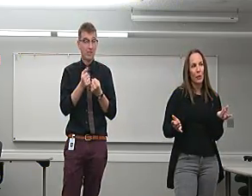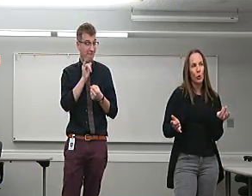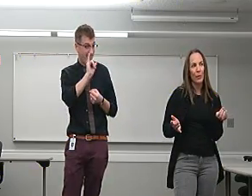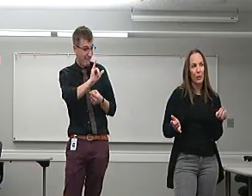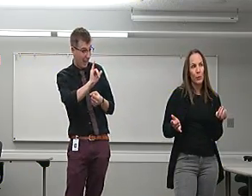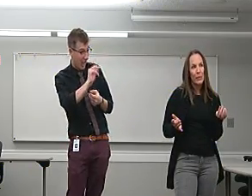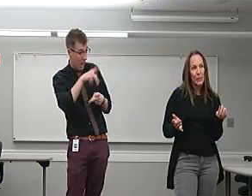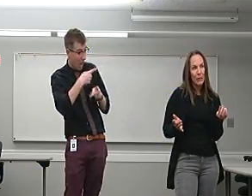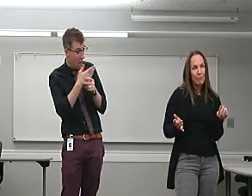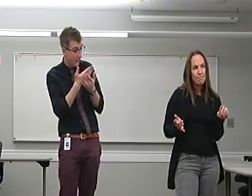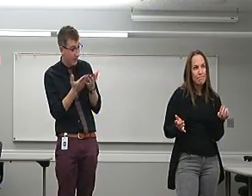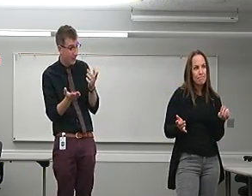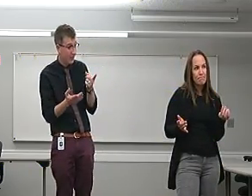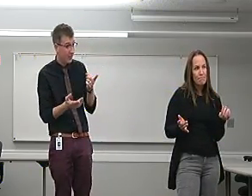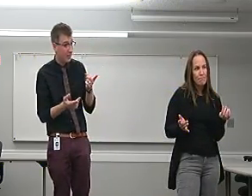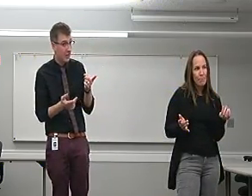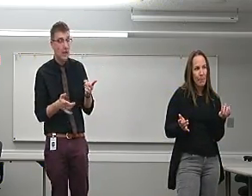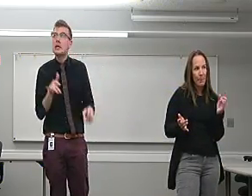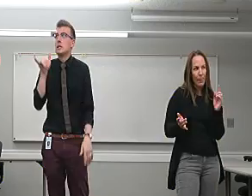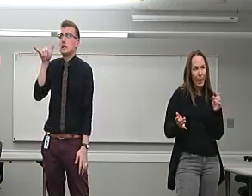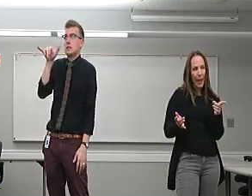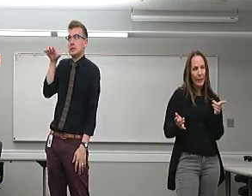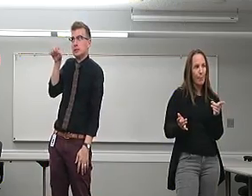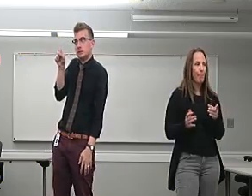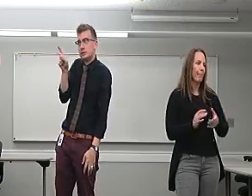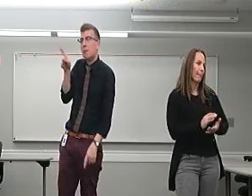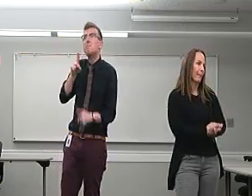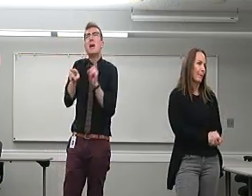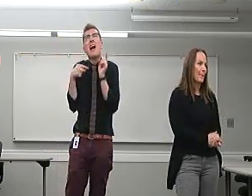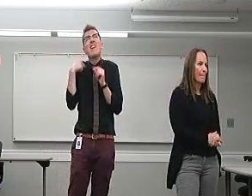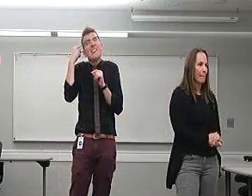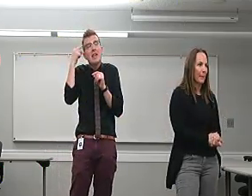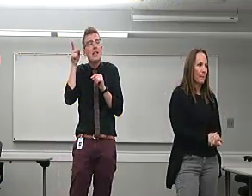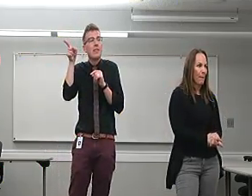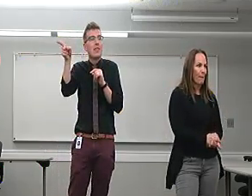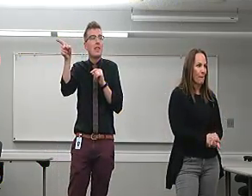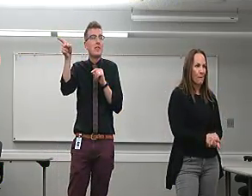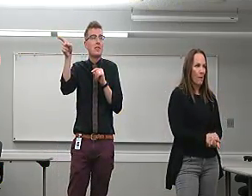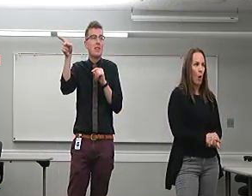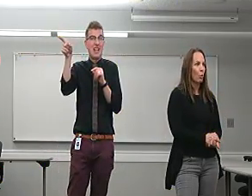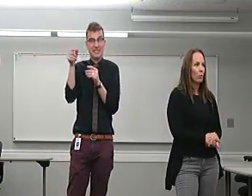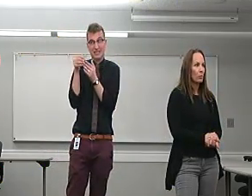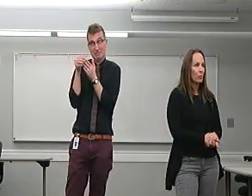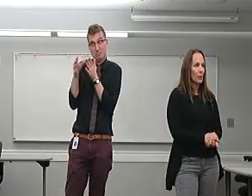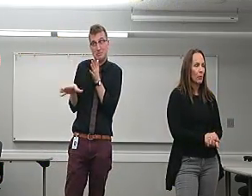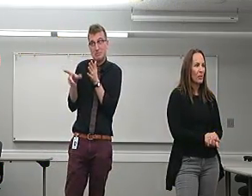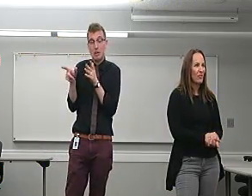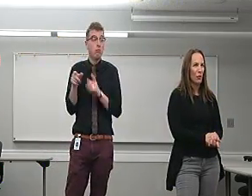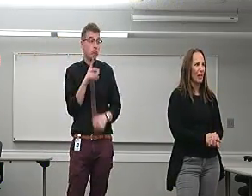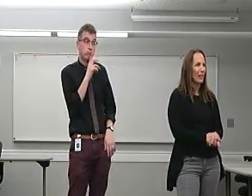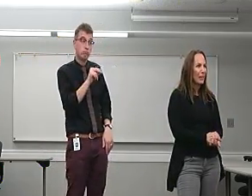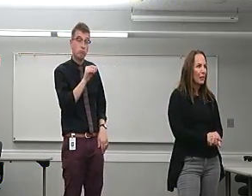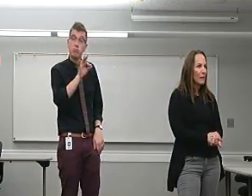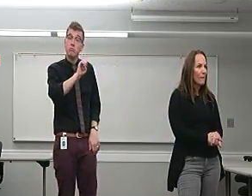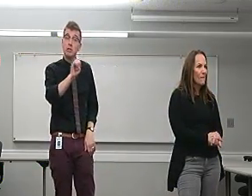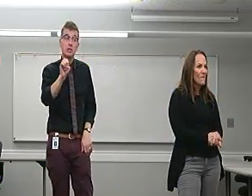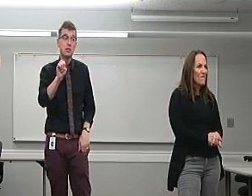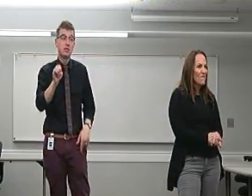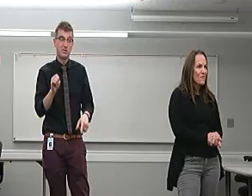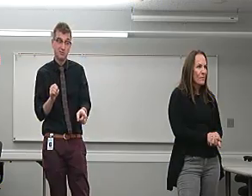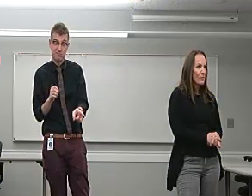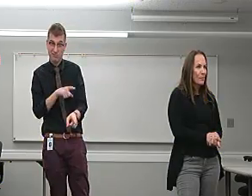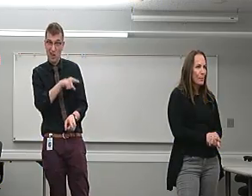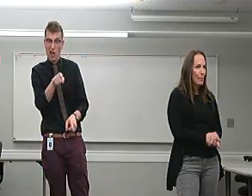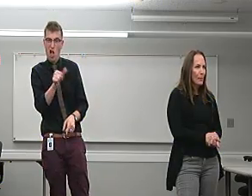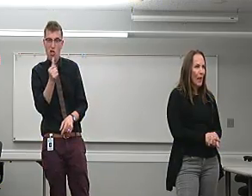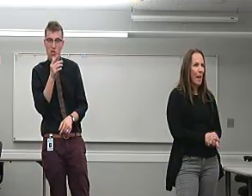in? Yes. That. But I think that's No, it was free. I'm pretty sure it's a free event. I